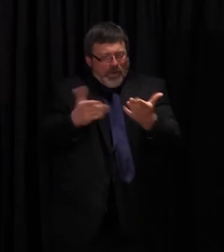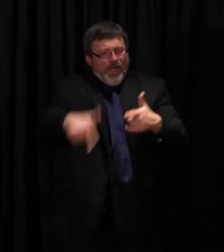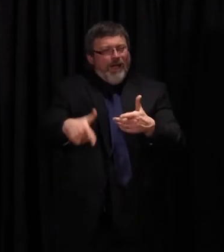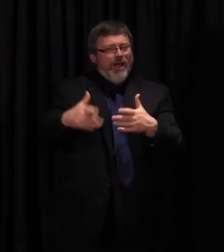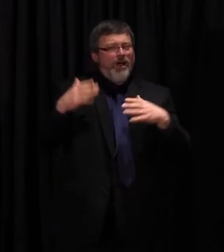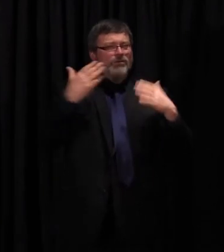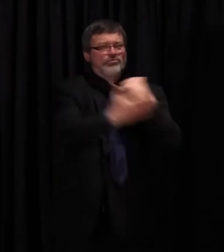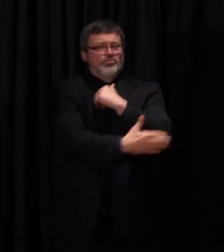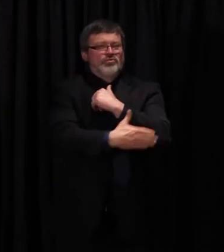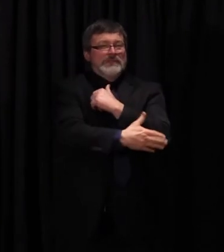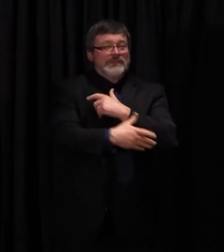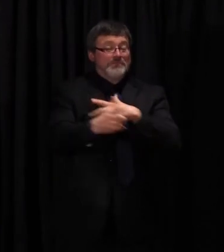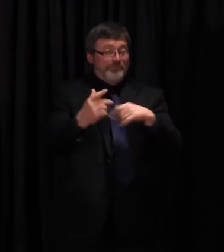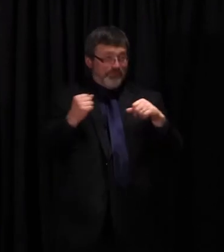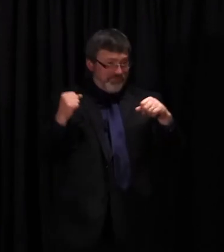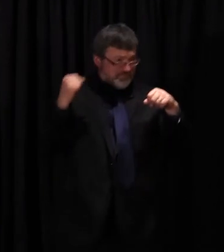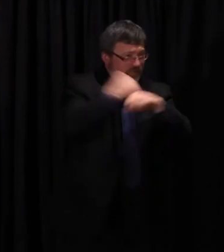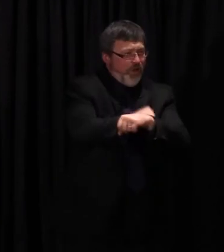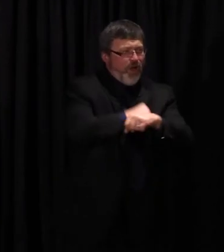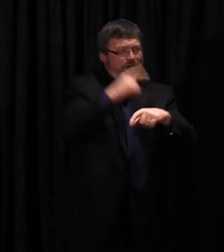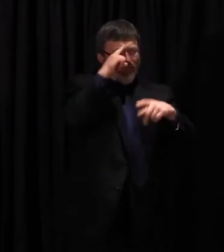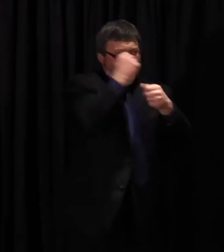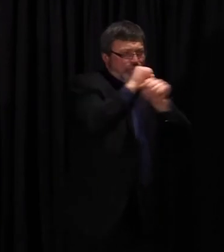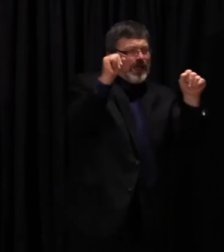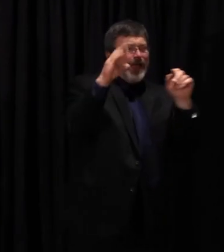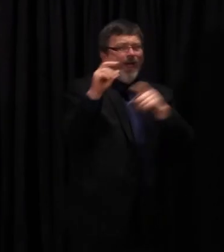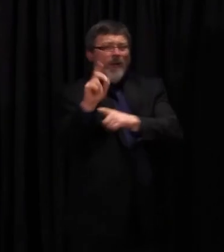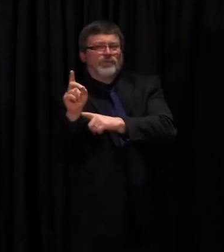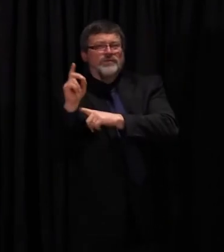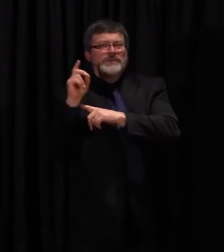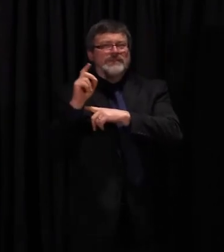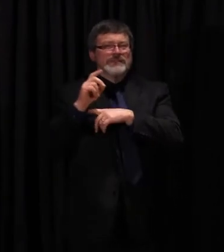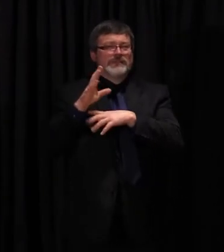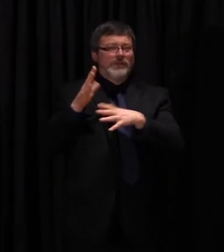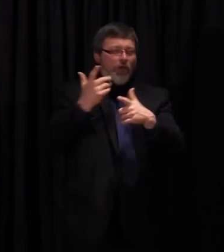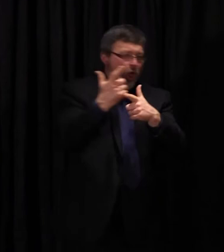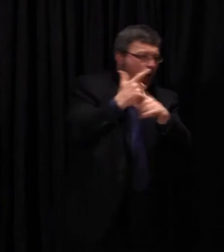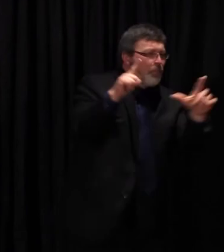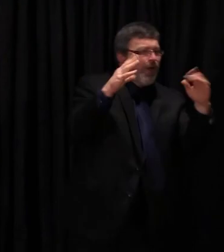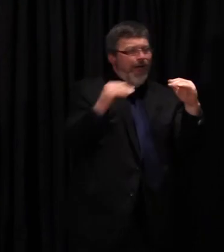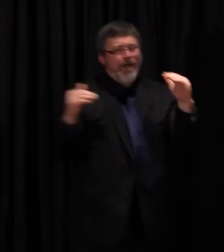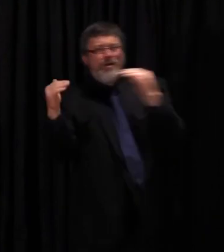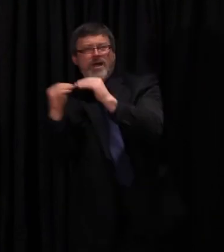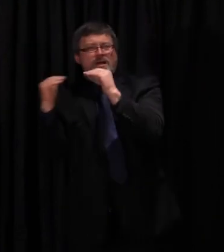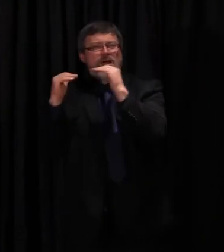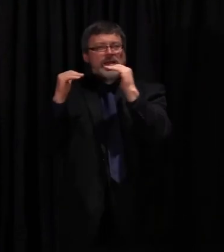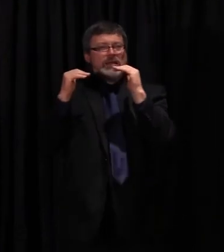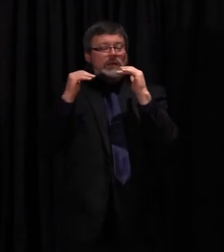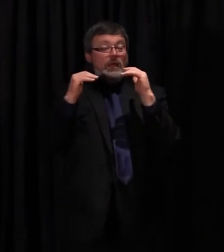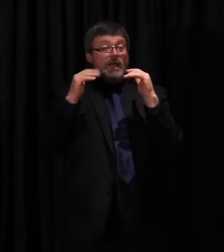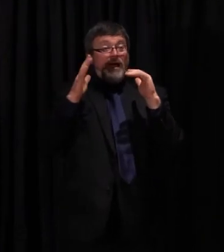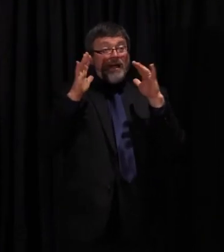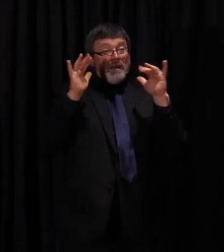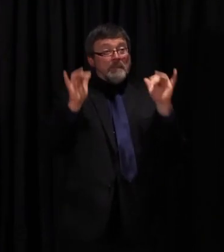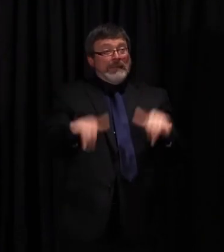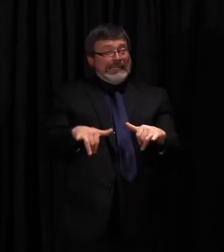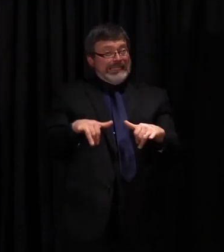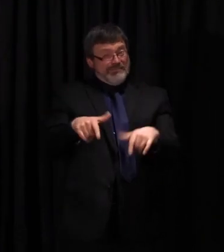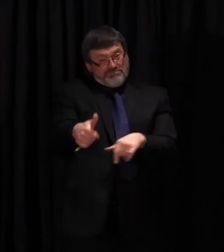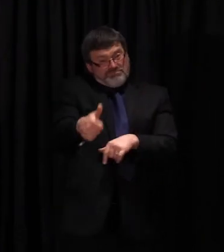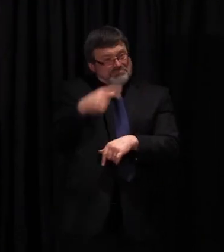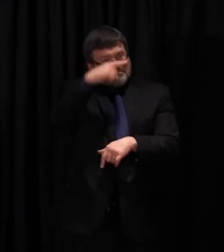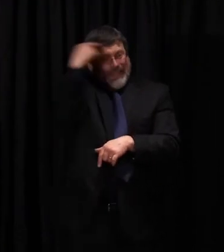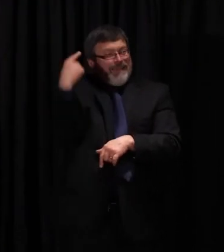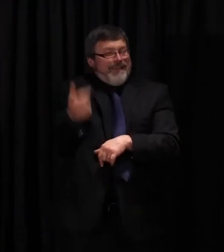democracy, liberty and equality, even though, because of the color of his skin, those ideals